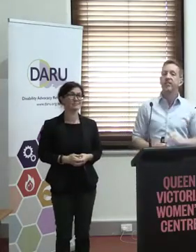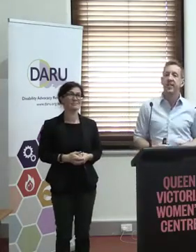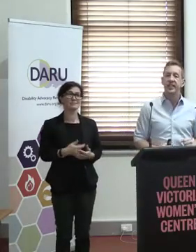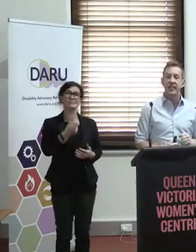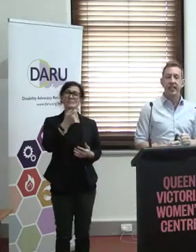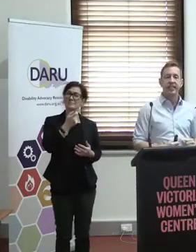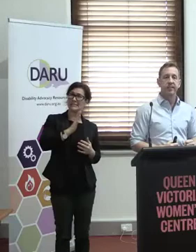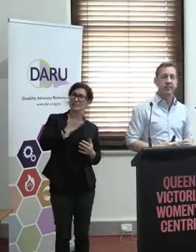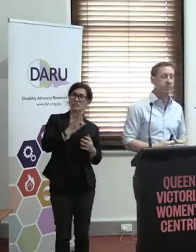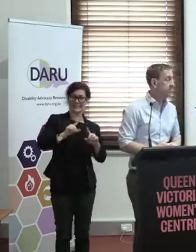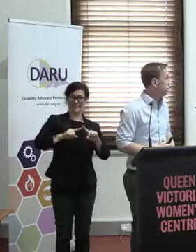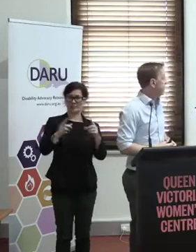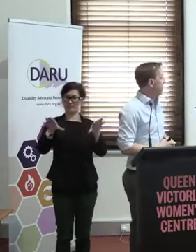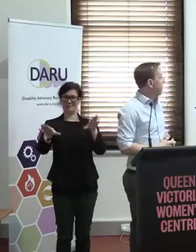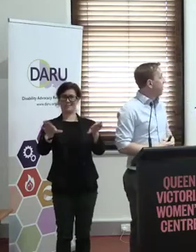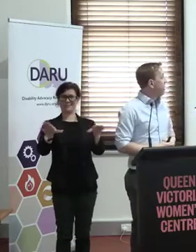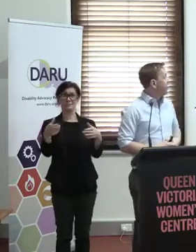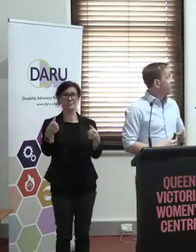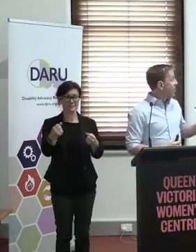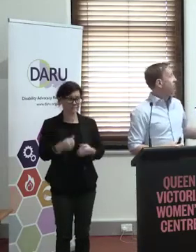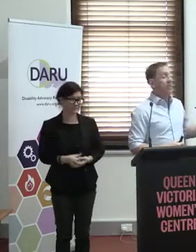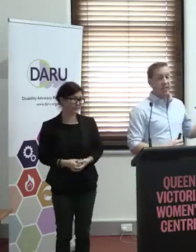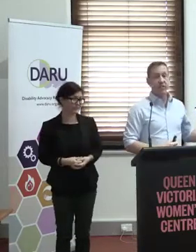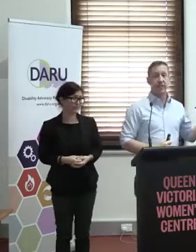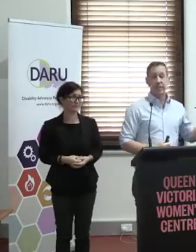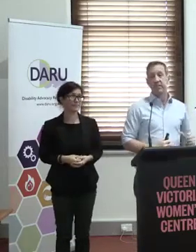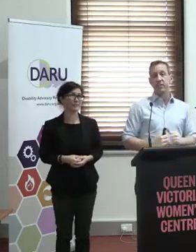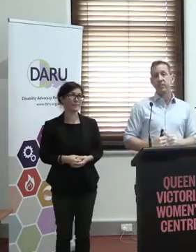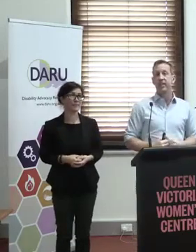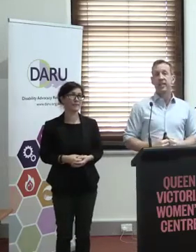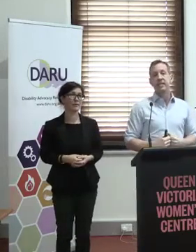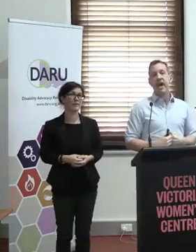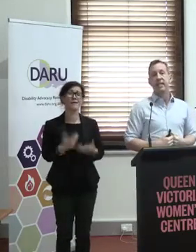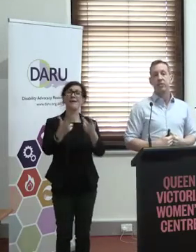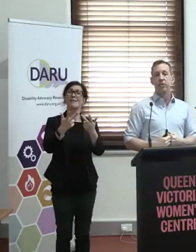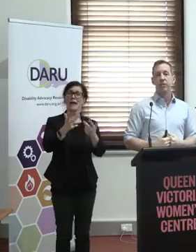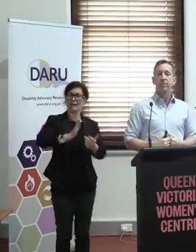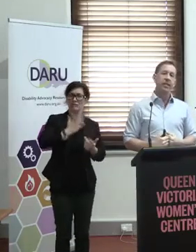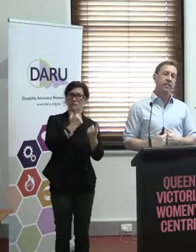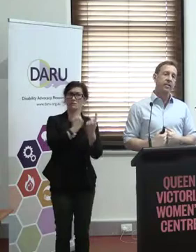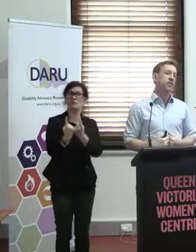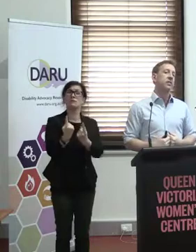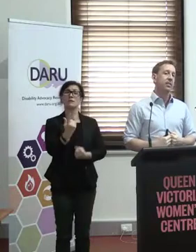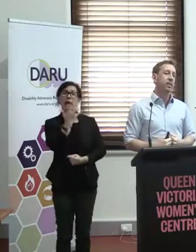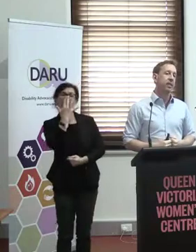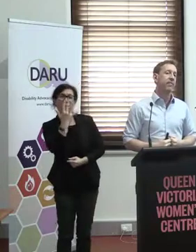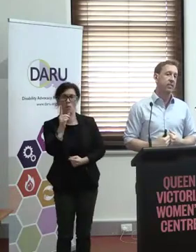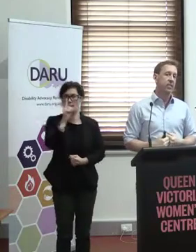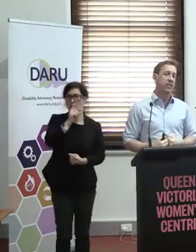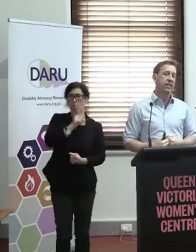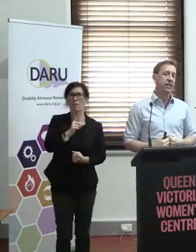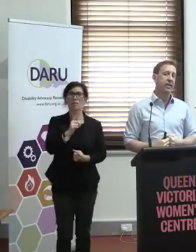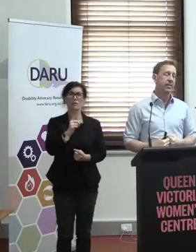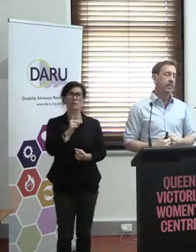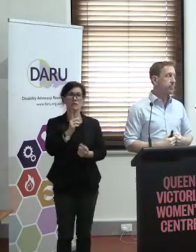difference that we've seen in the data. The other interesting difference we've seen is the age group that are presenting to disability